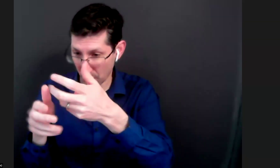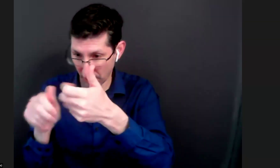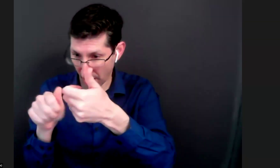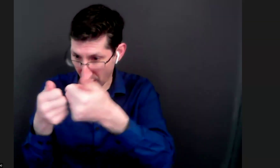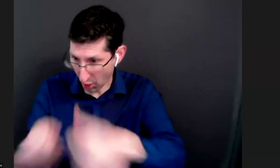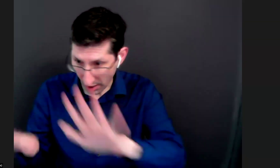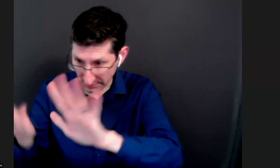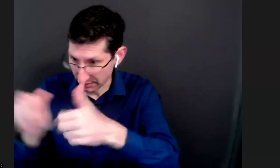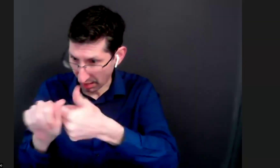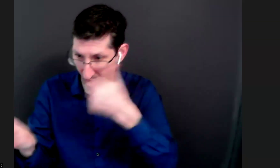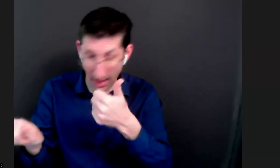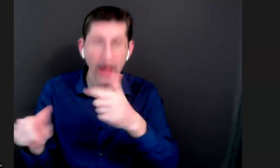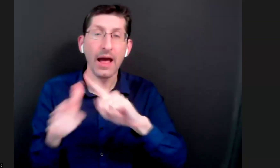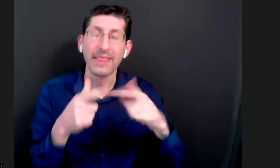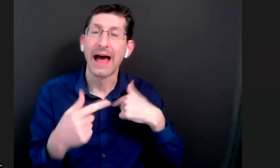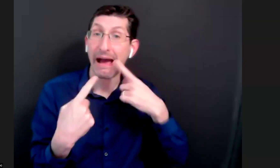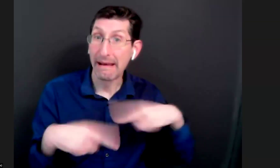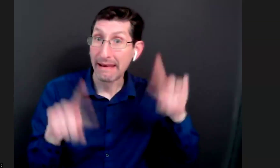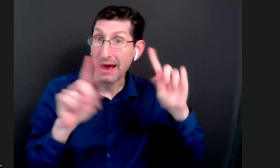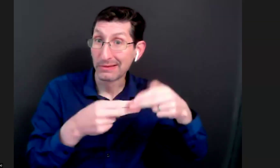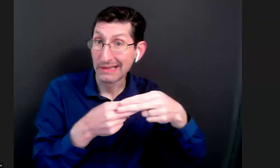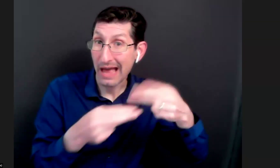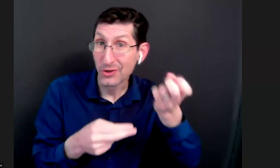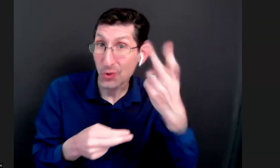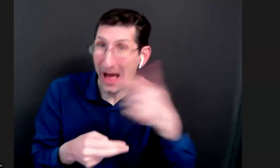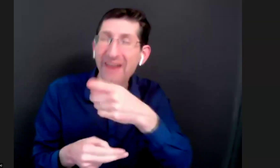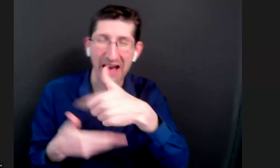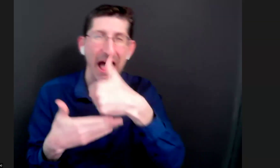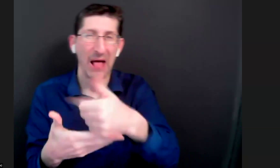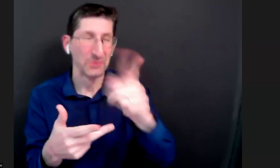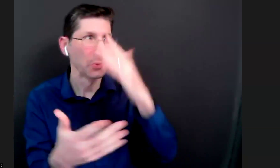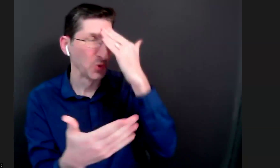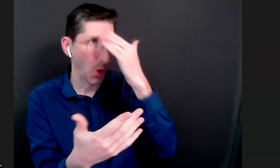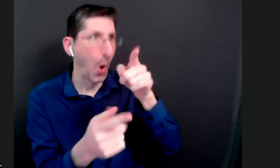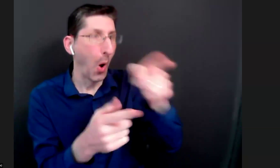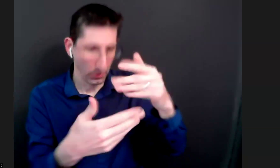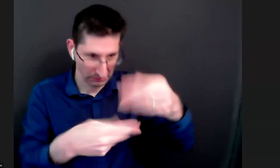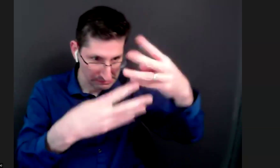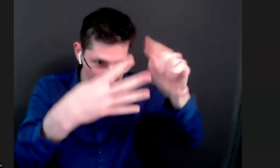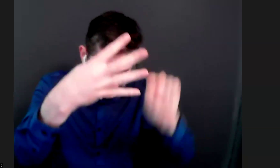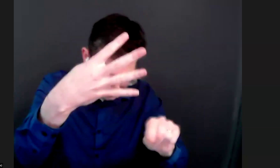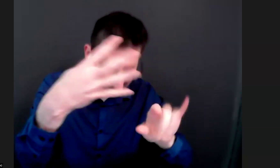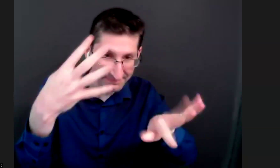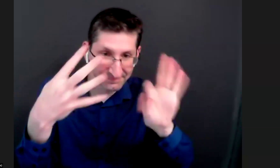our slide titles each have unique slide titles. I know sometimes that's a little difficult to do.